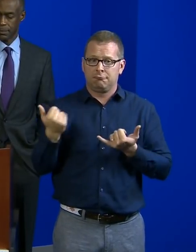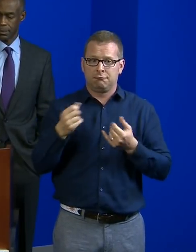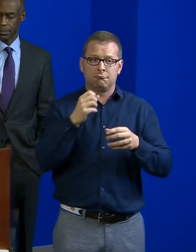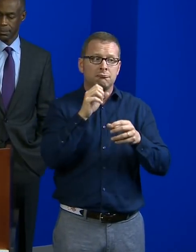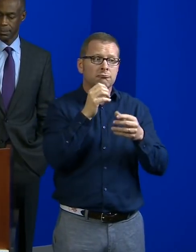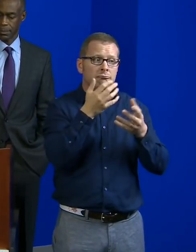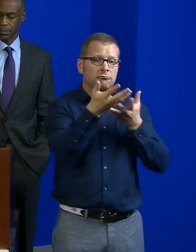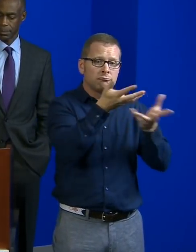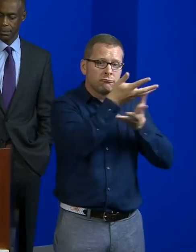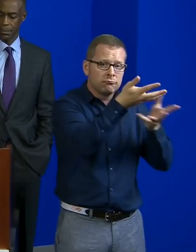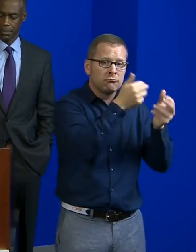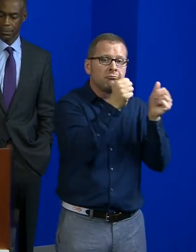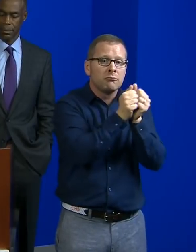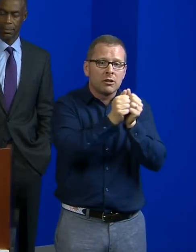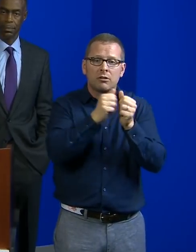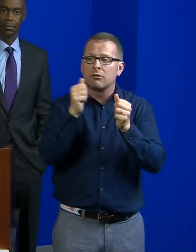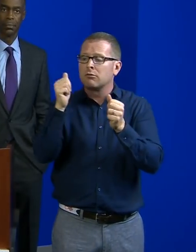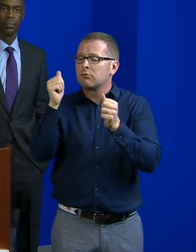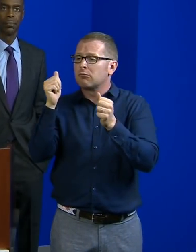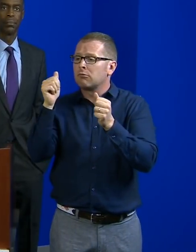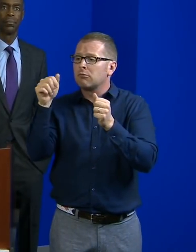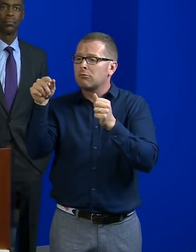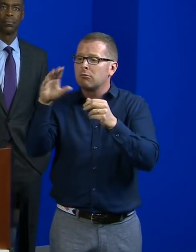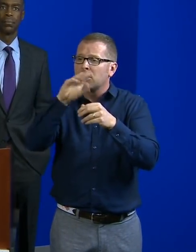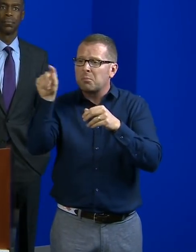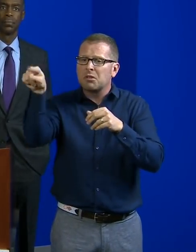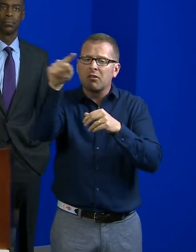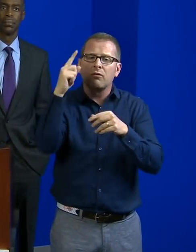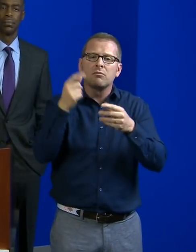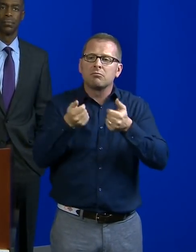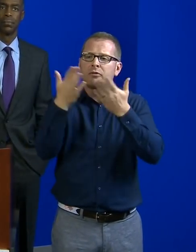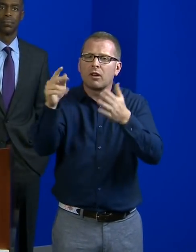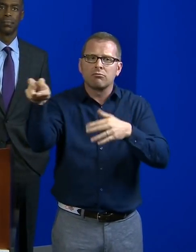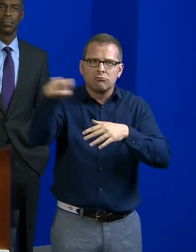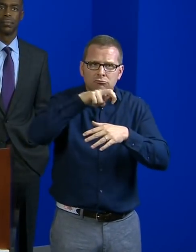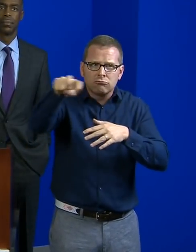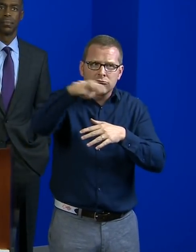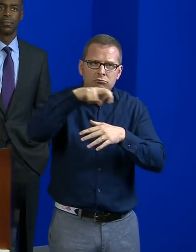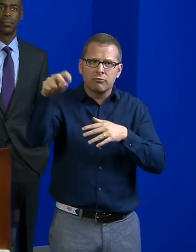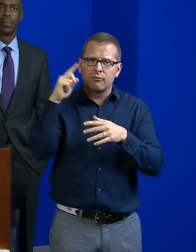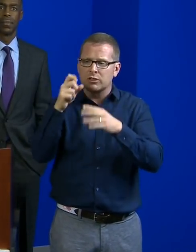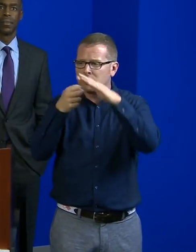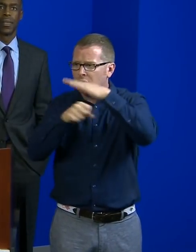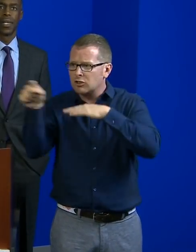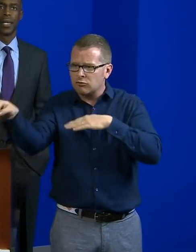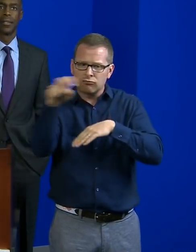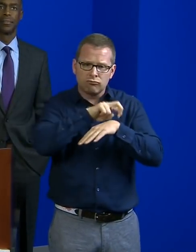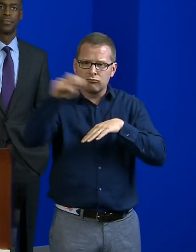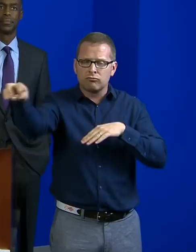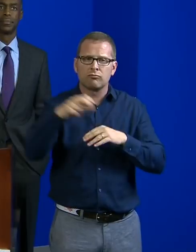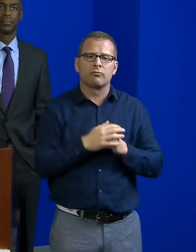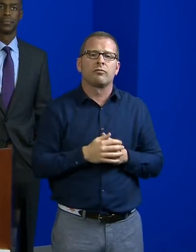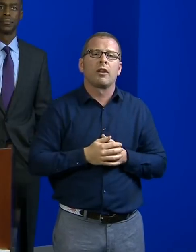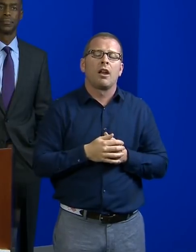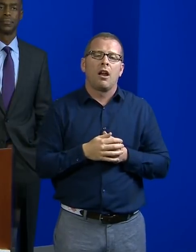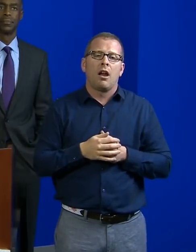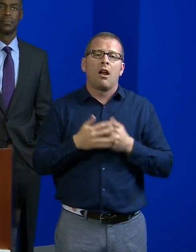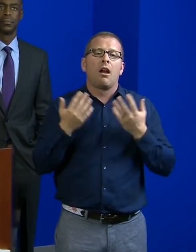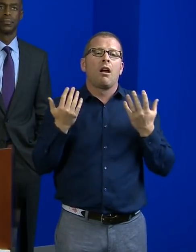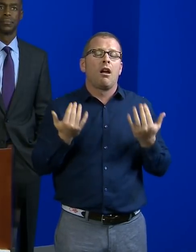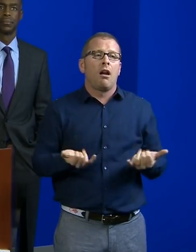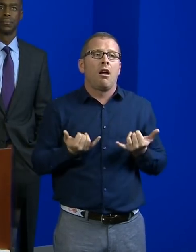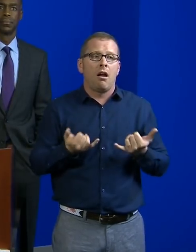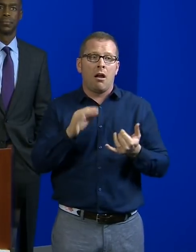and Friday so that employees can focus on protective actions to help ensure the health, welfare, and safety of